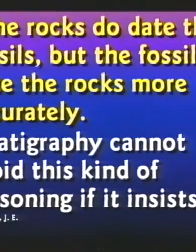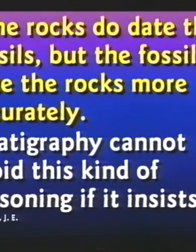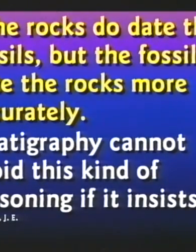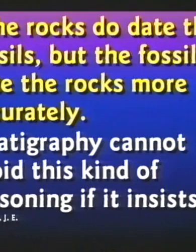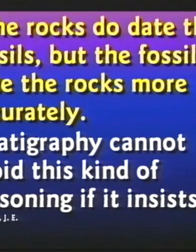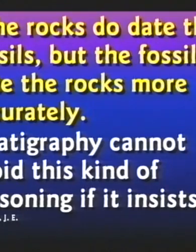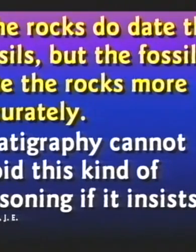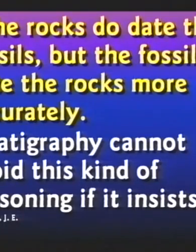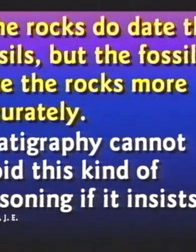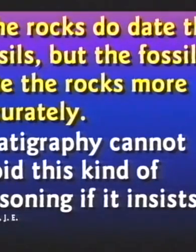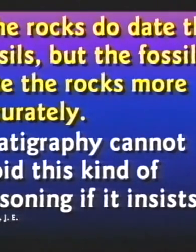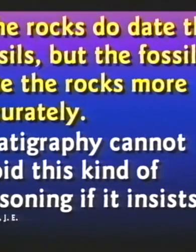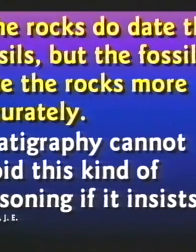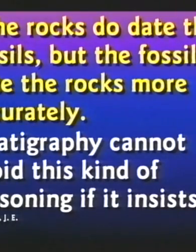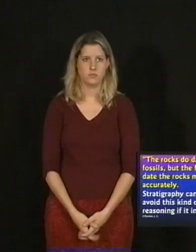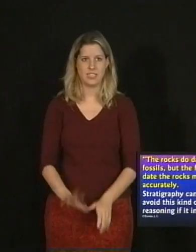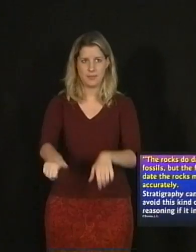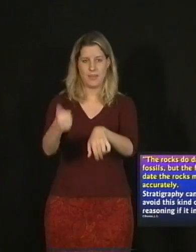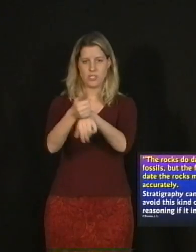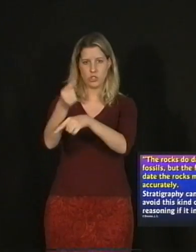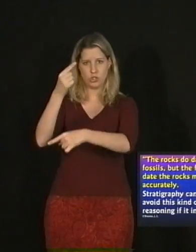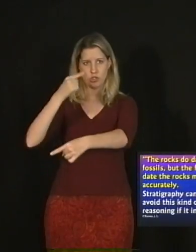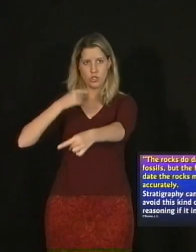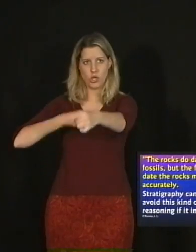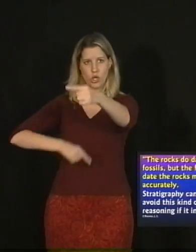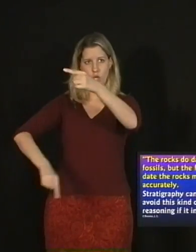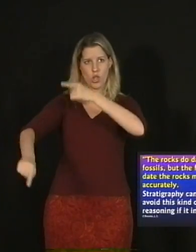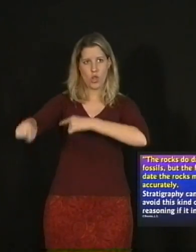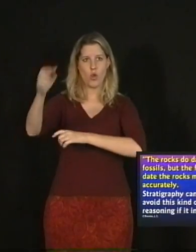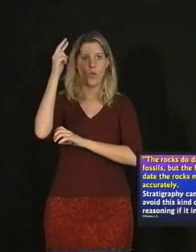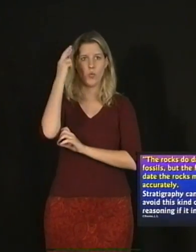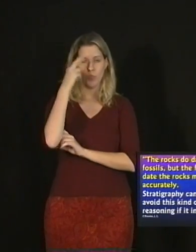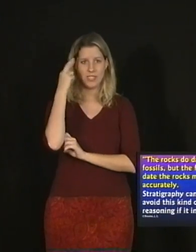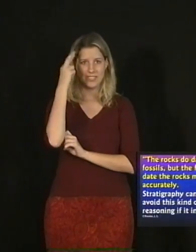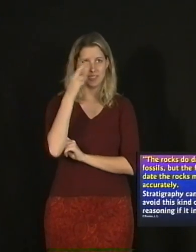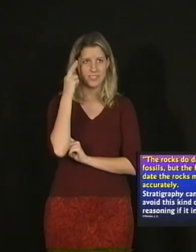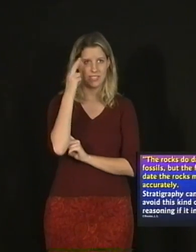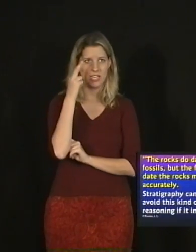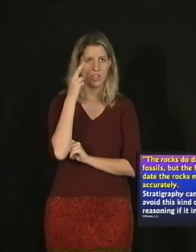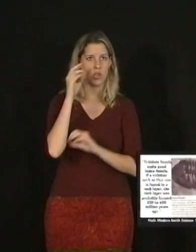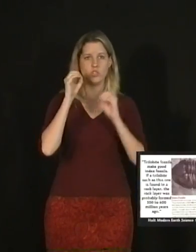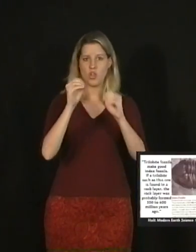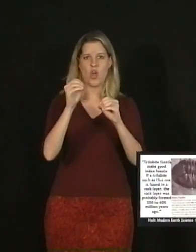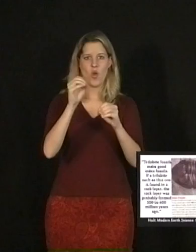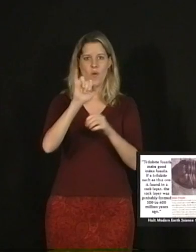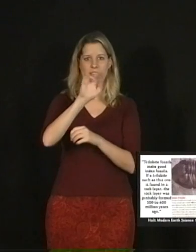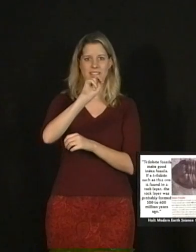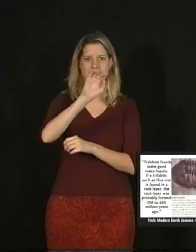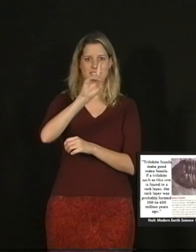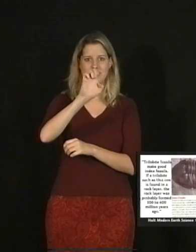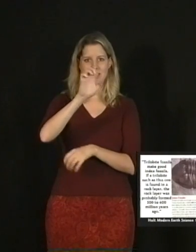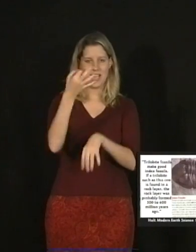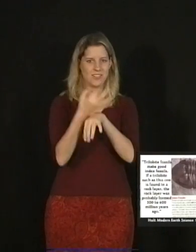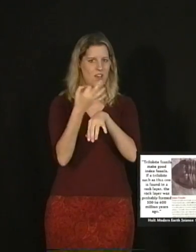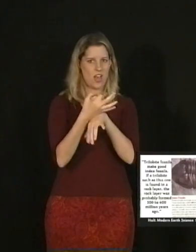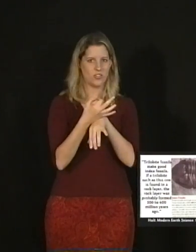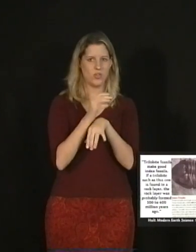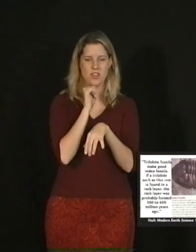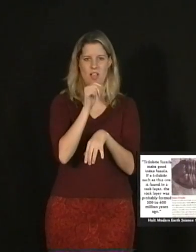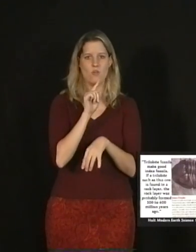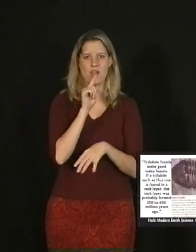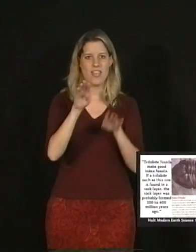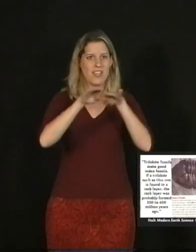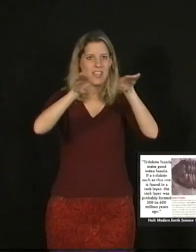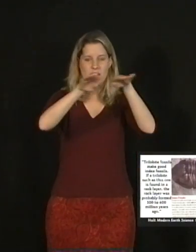do not date the rocks. It is based on circular reasoning. We cover that on videotape number 4. There are no index fossils. There's no such thing as an index